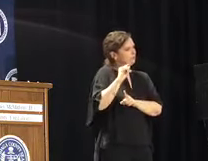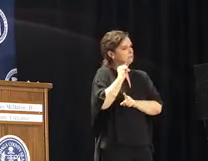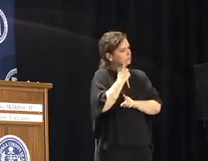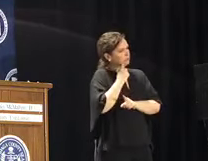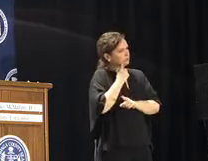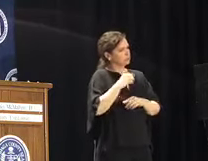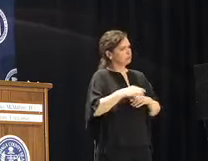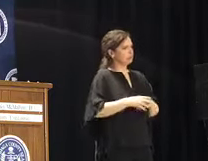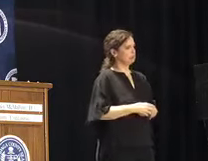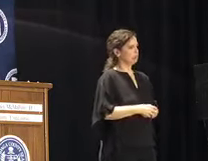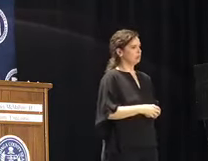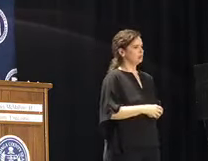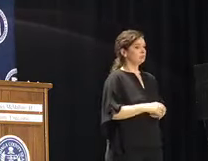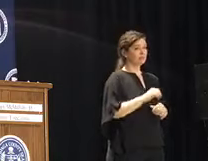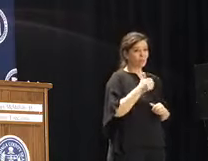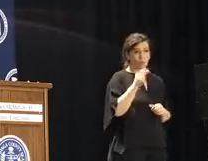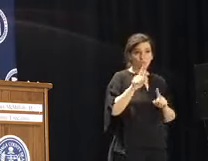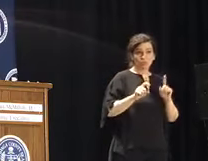Any other questions?